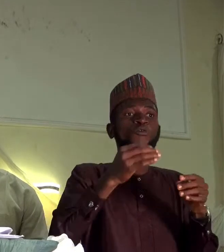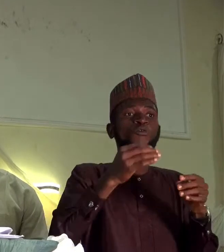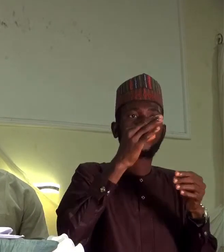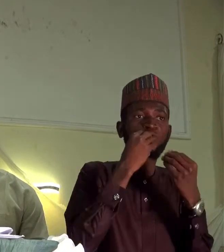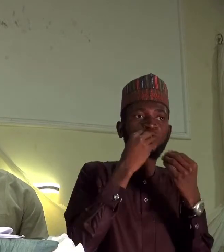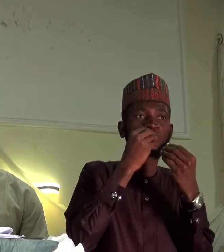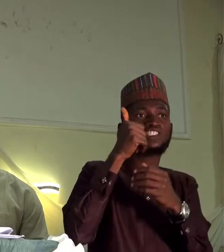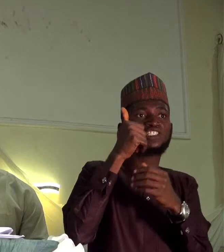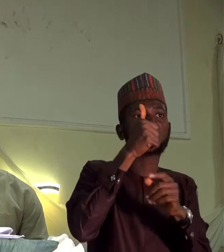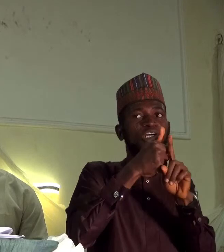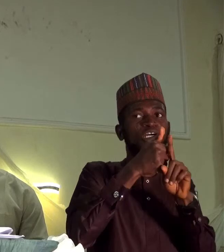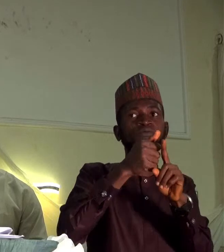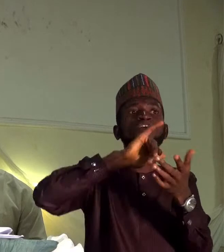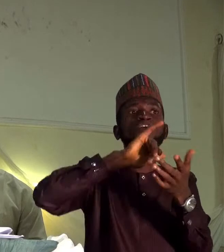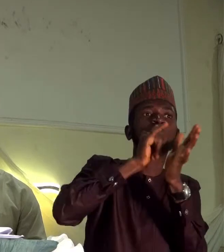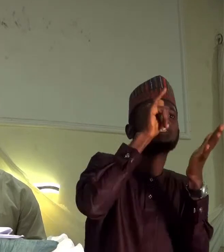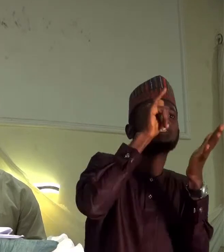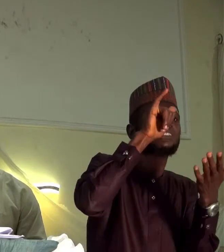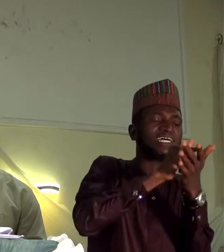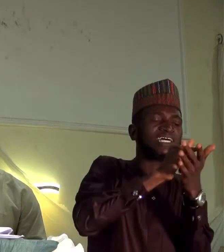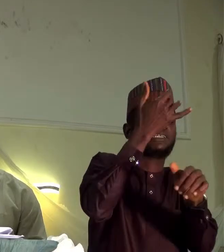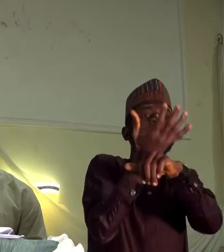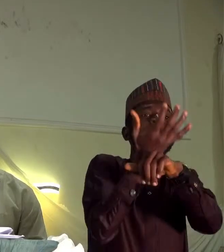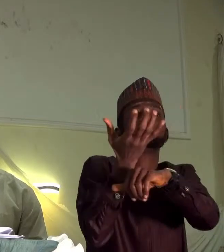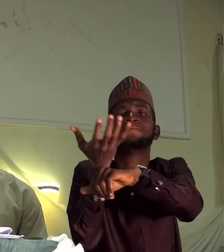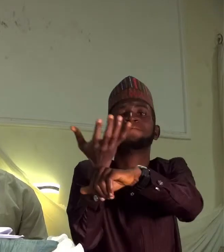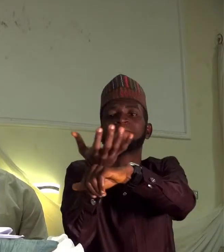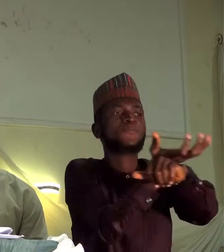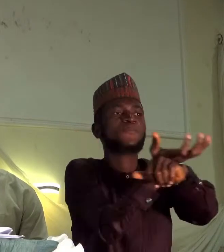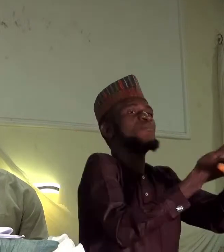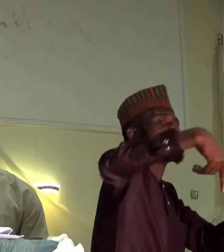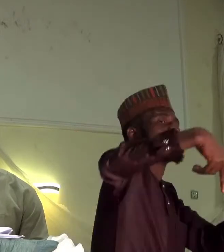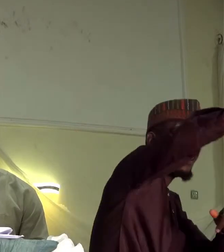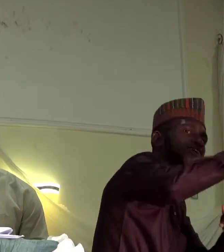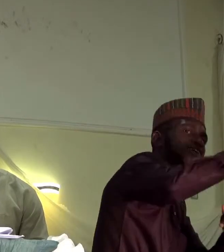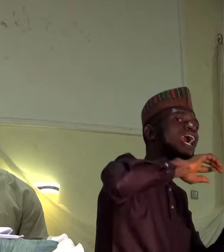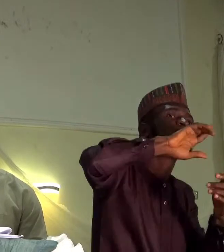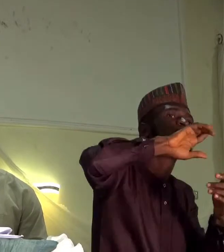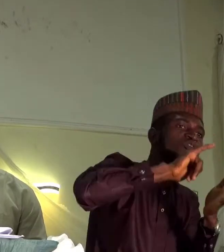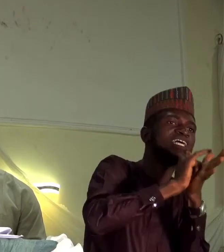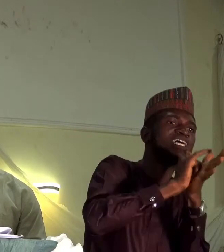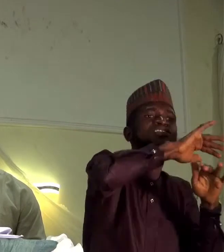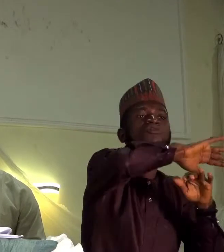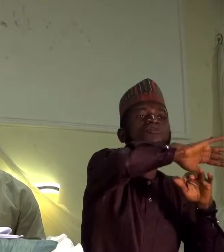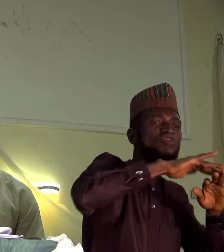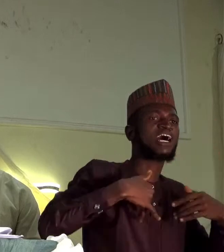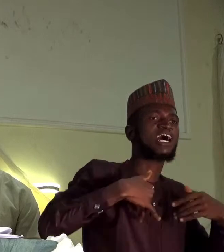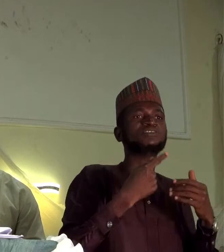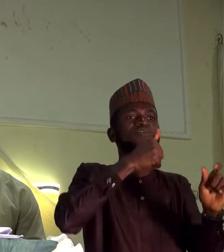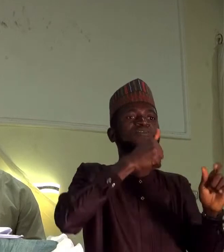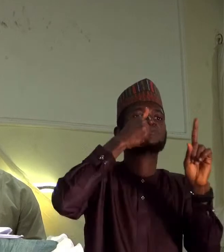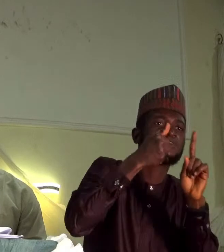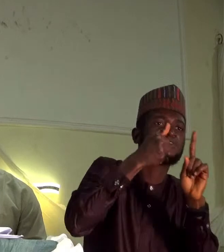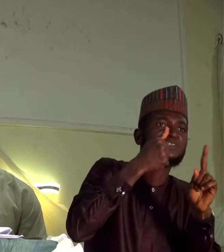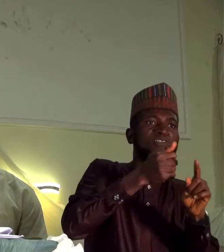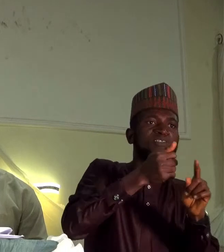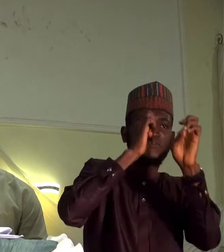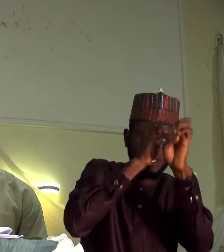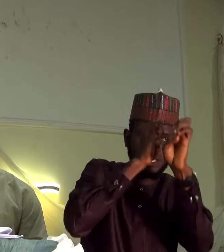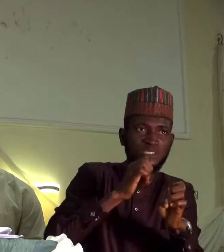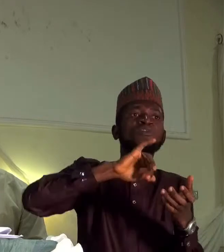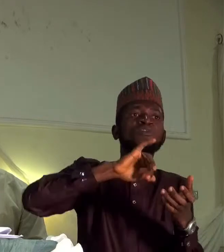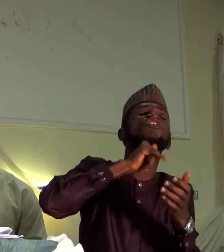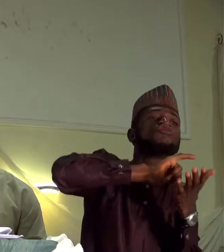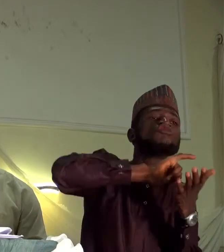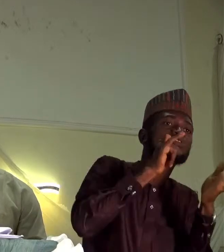tin toro kiri un. Won o rira won that self esteem is completely lost. Ki wa se gbogbo awon te ri tin toro kiri loju titi nikan. Awon